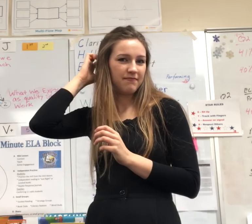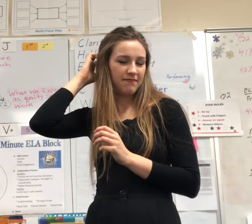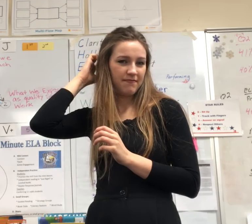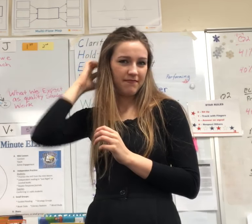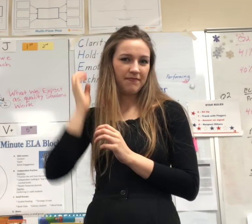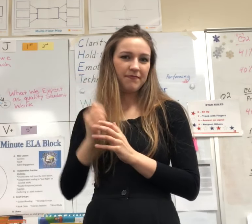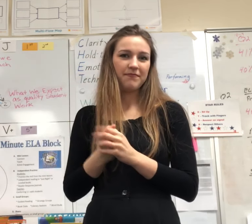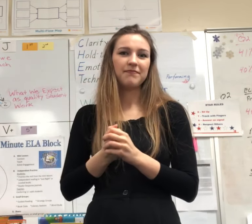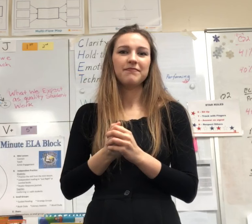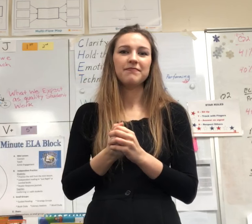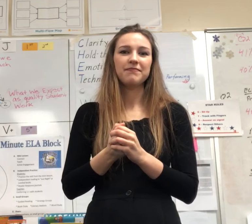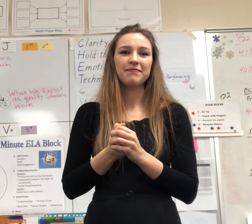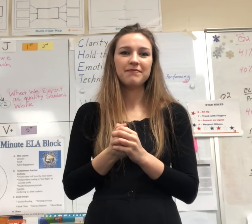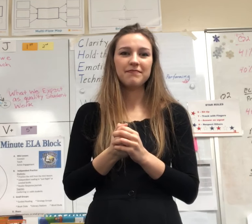Now you're going to